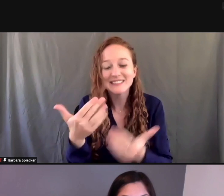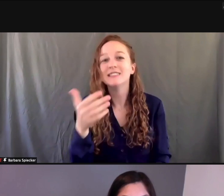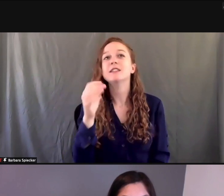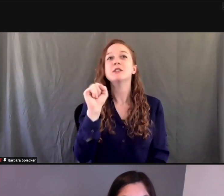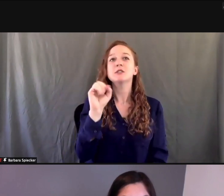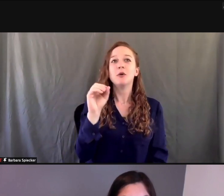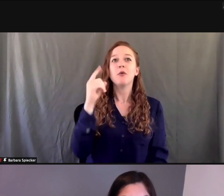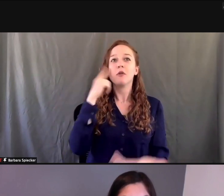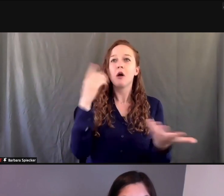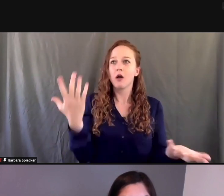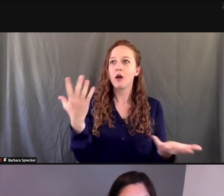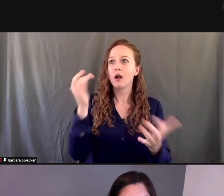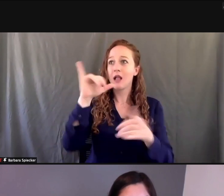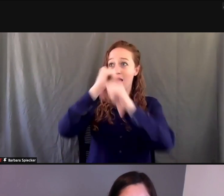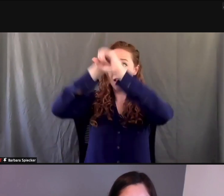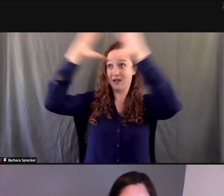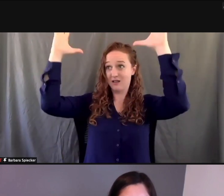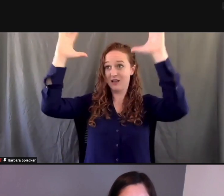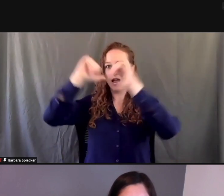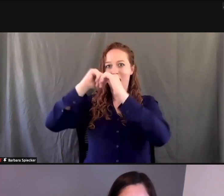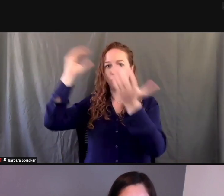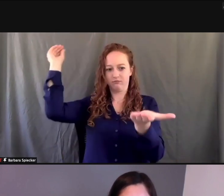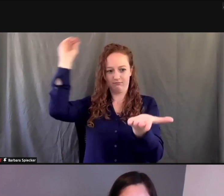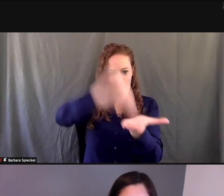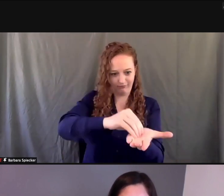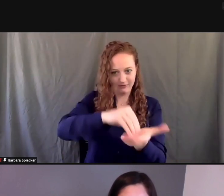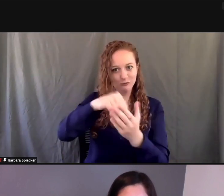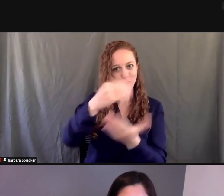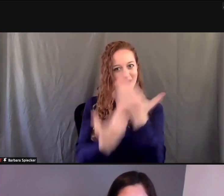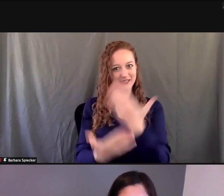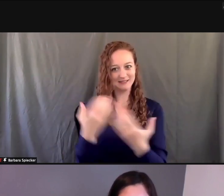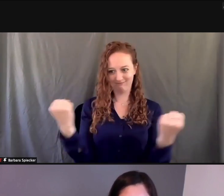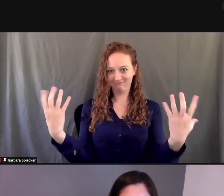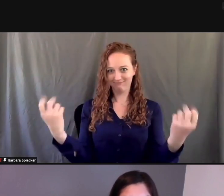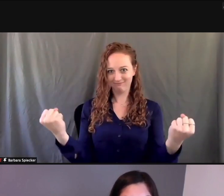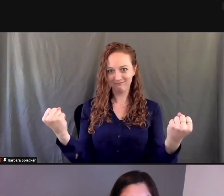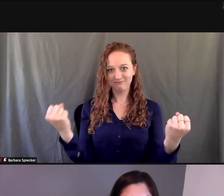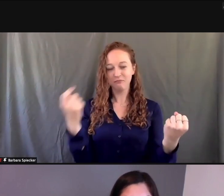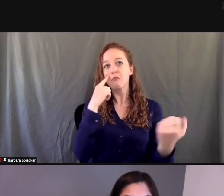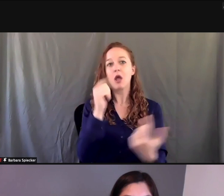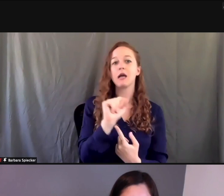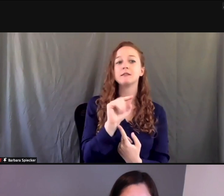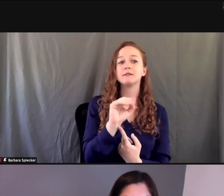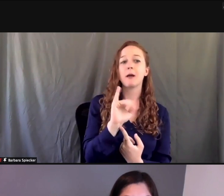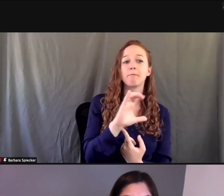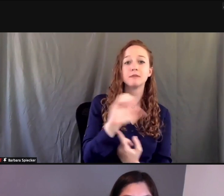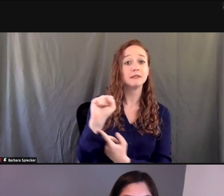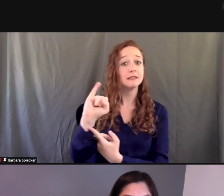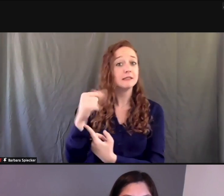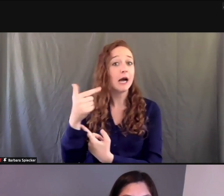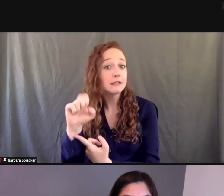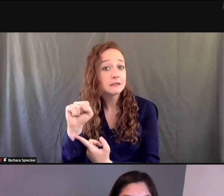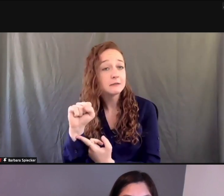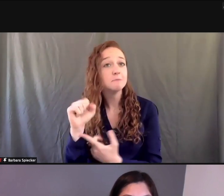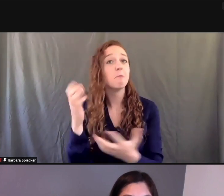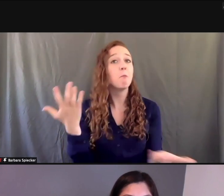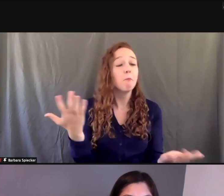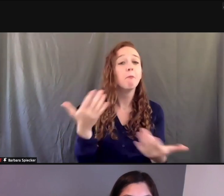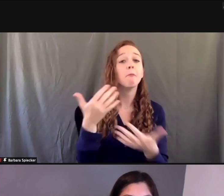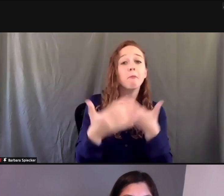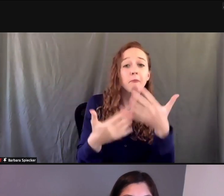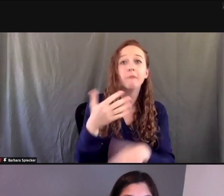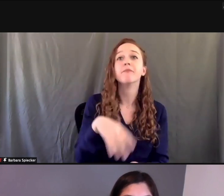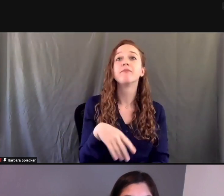with that word? So we're thinking atomic signs. We were trying to think how to relate